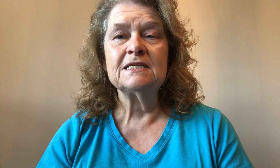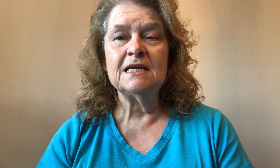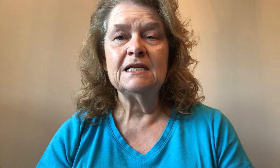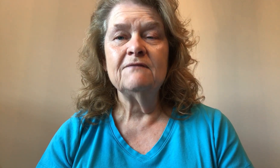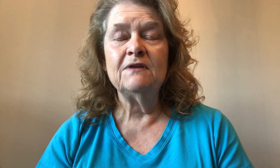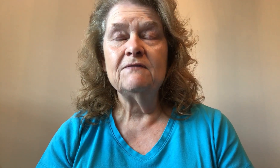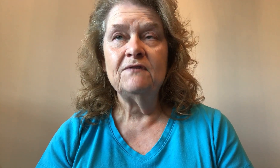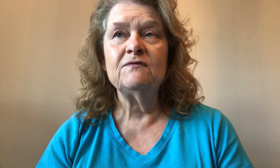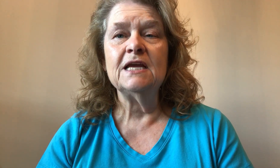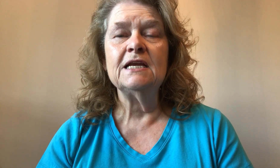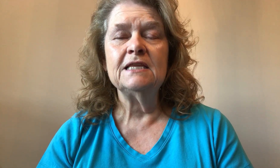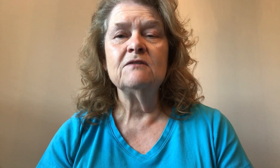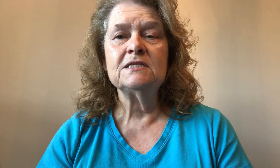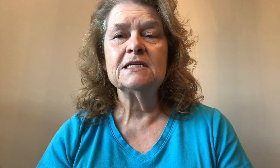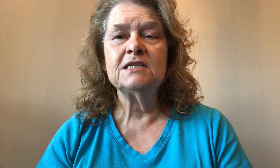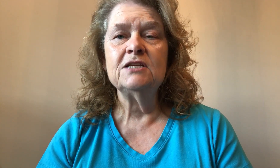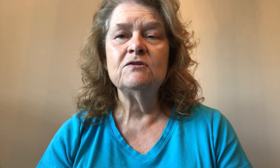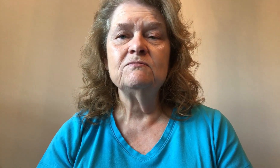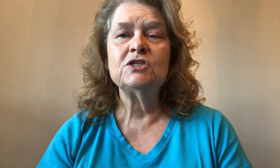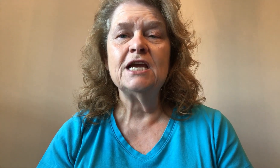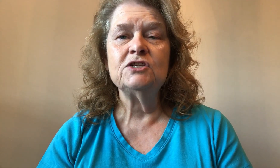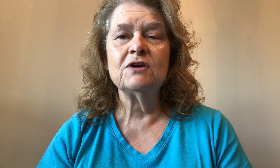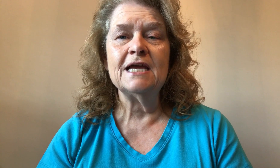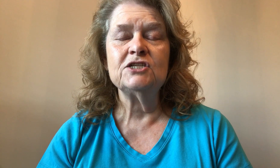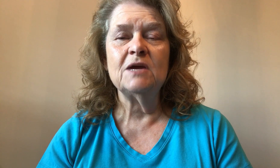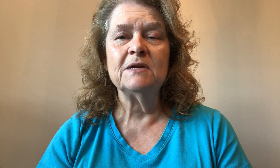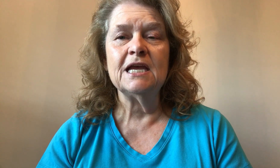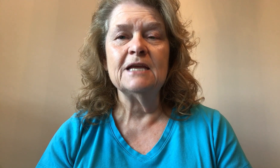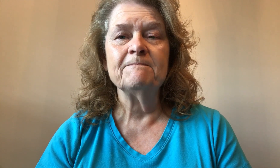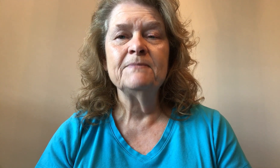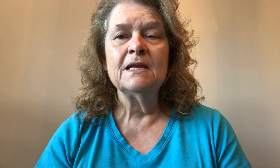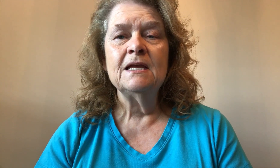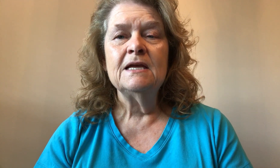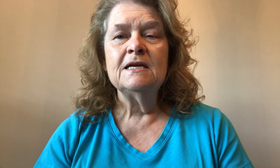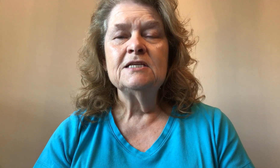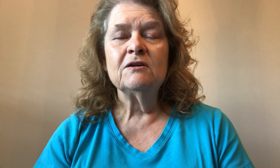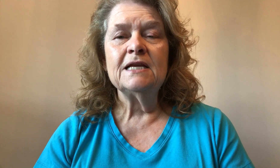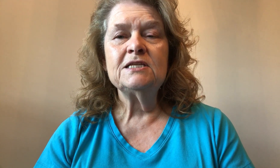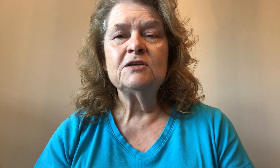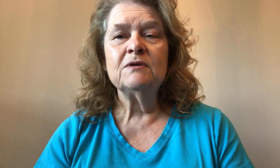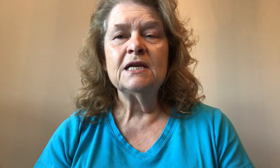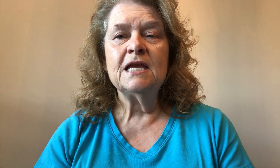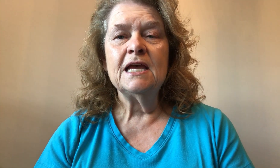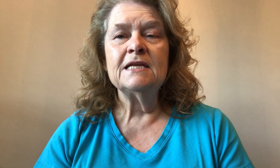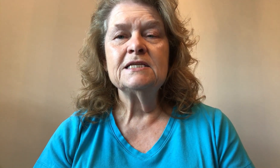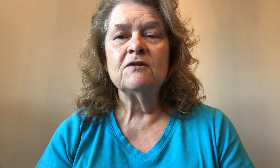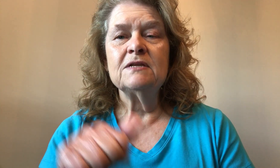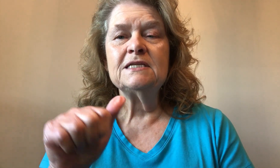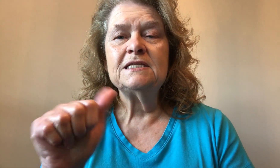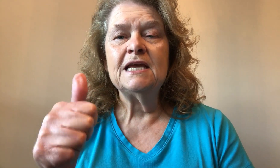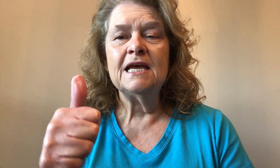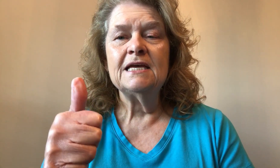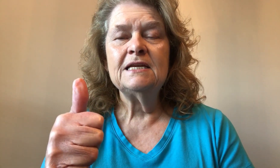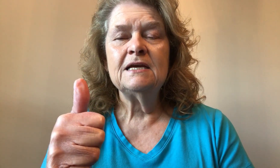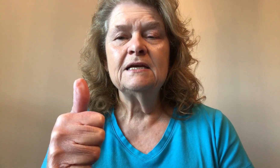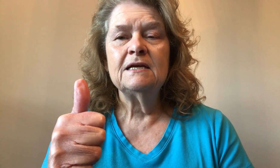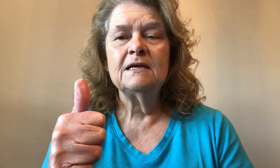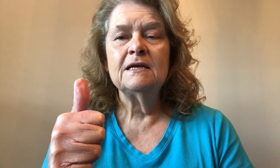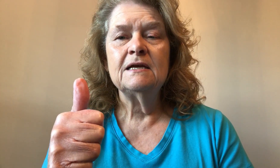16, 15, and then on 16 you change your hand shape again. So let's do it again. So it's 10,